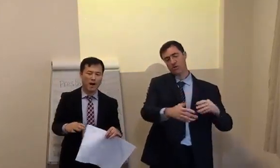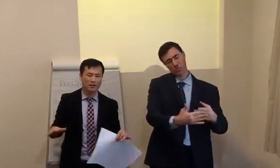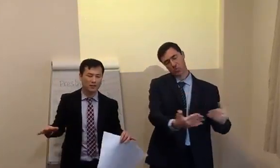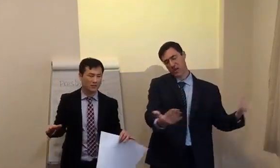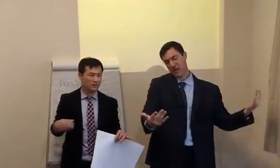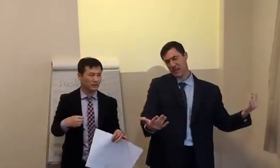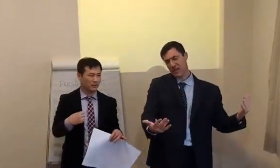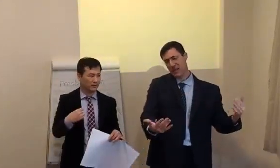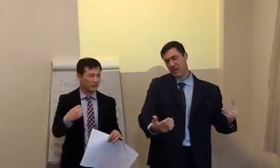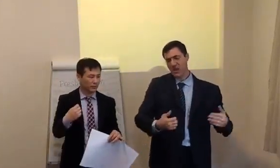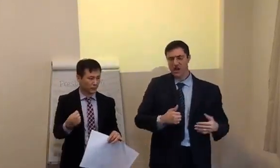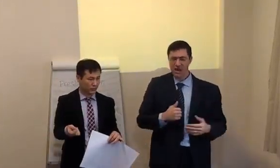hunger for truth,